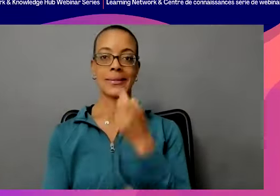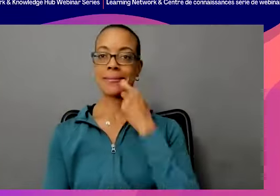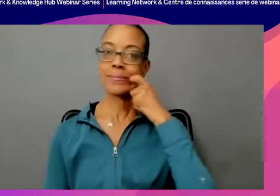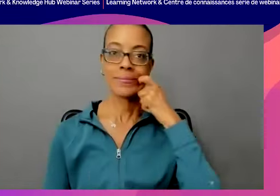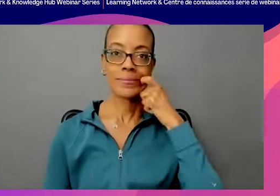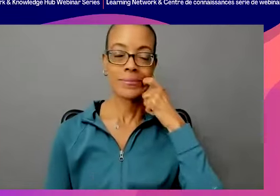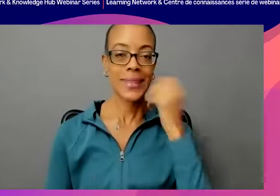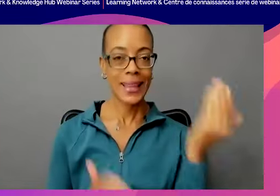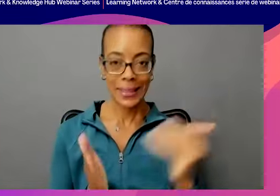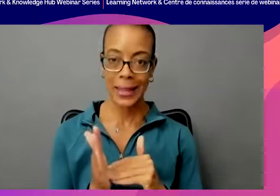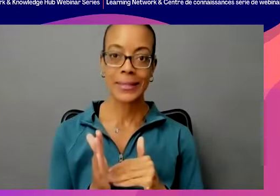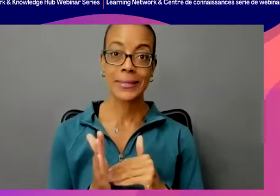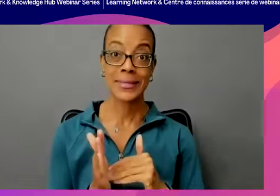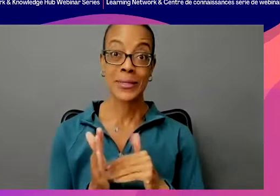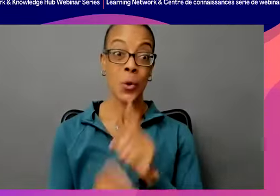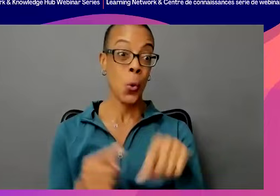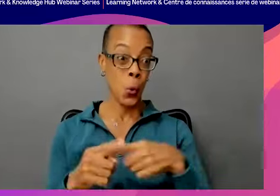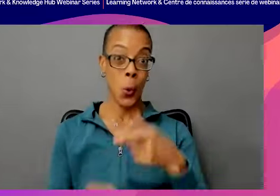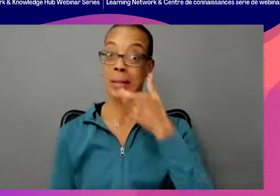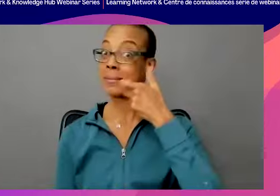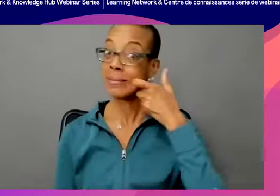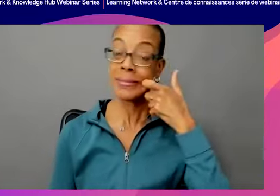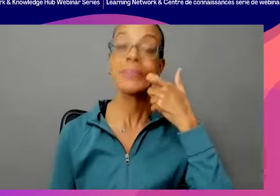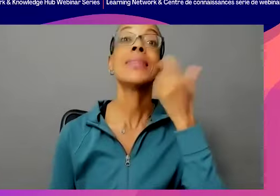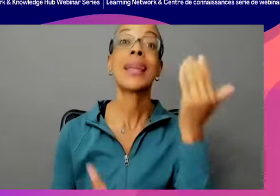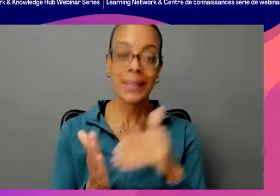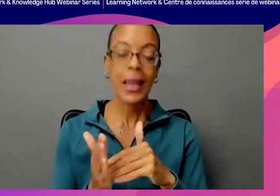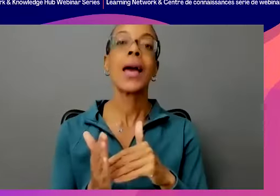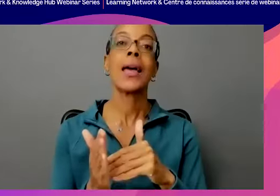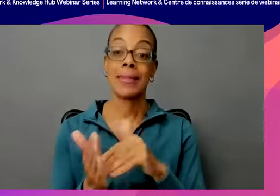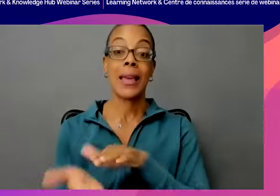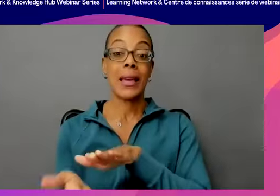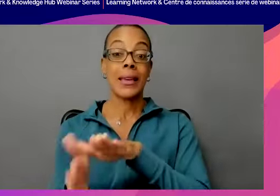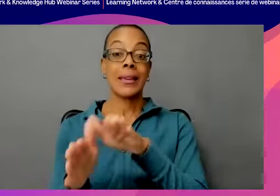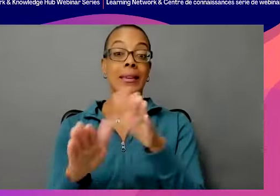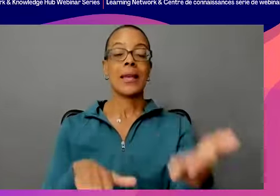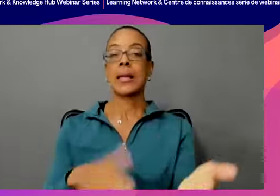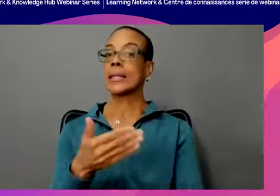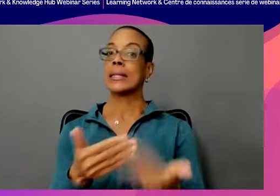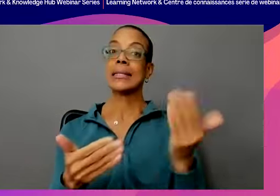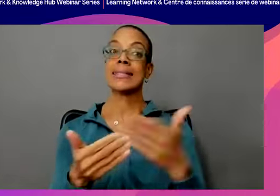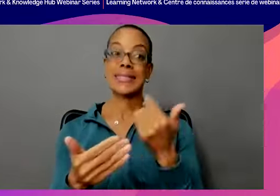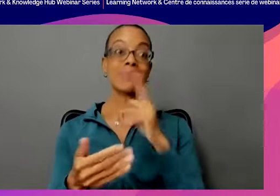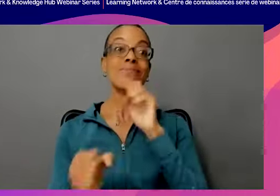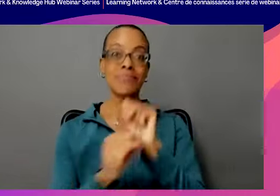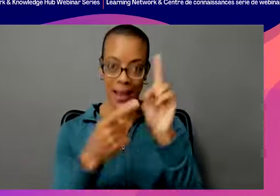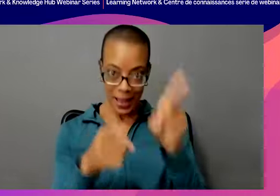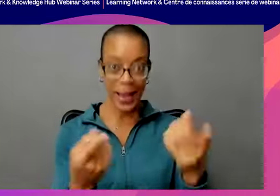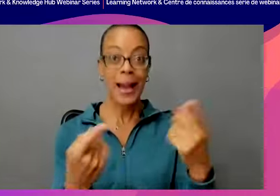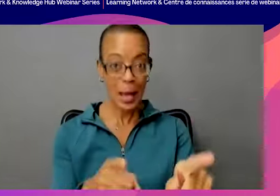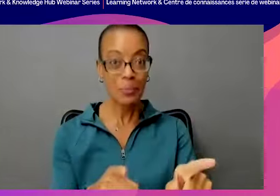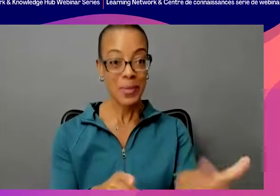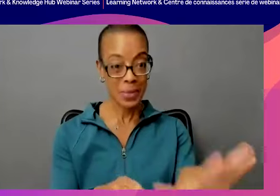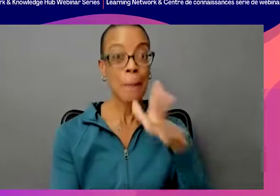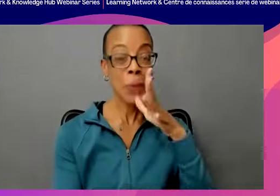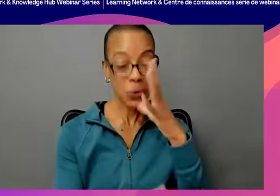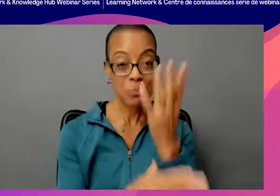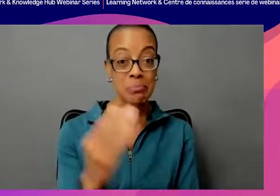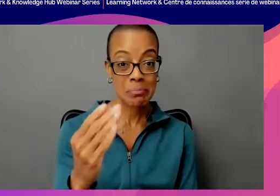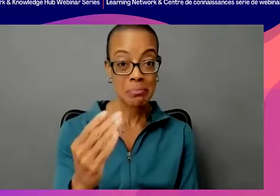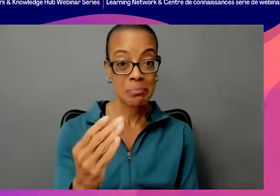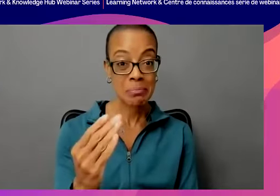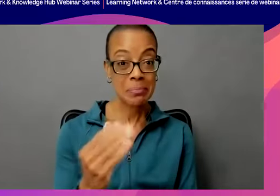are very high. And we did lose that particular sister, so we're hoping during